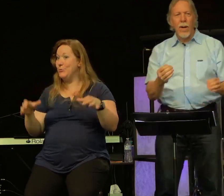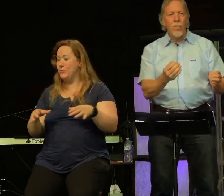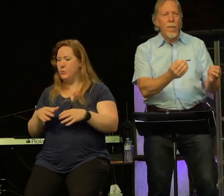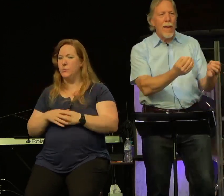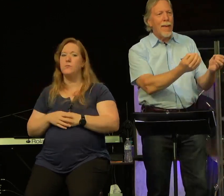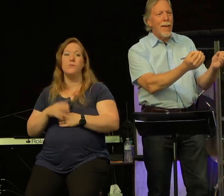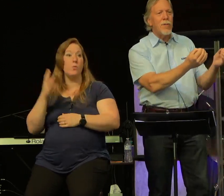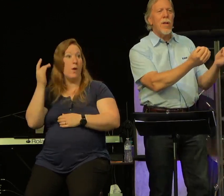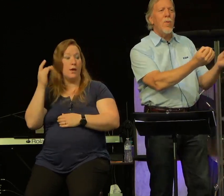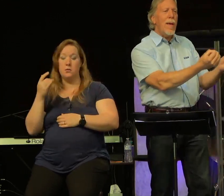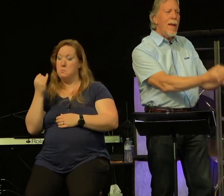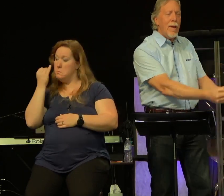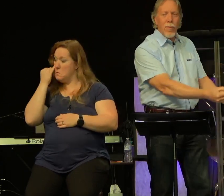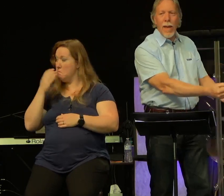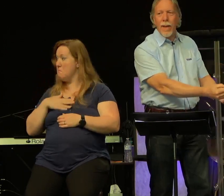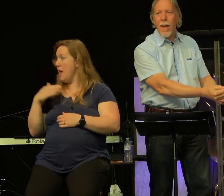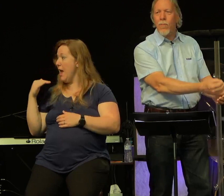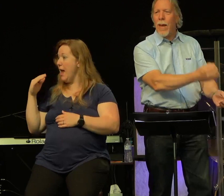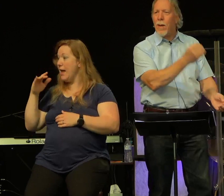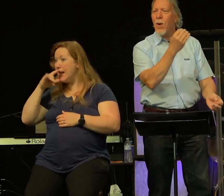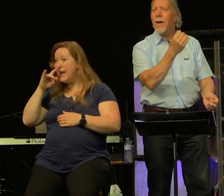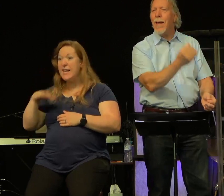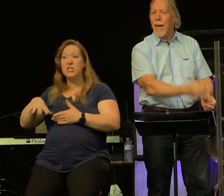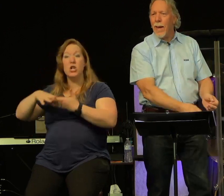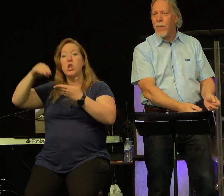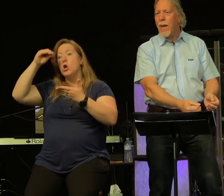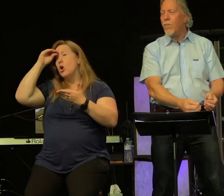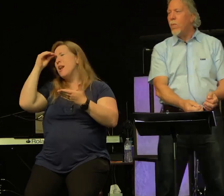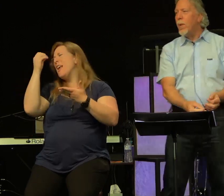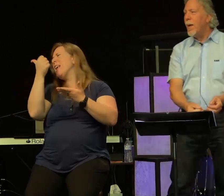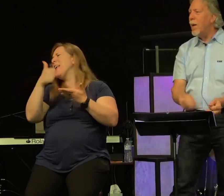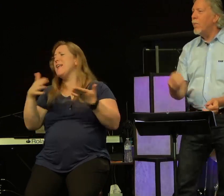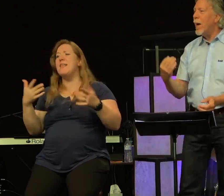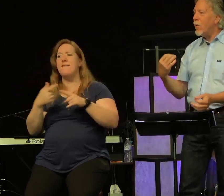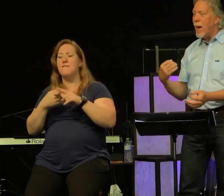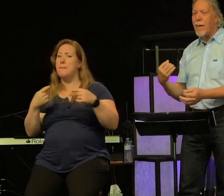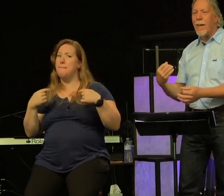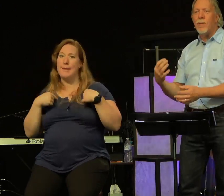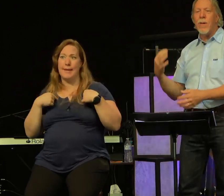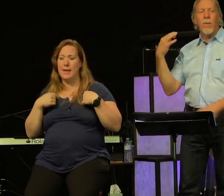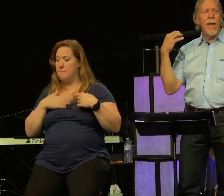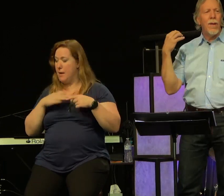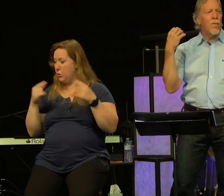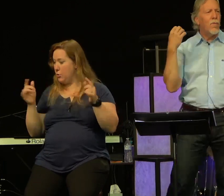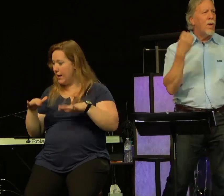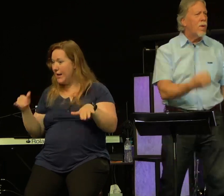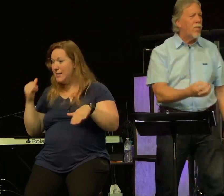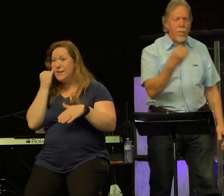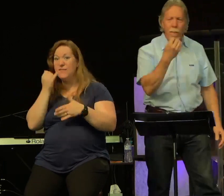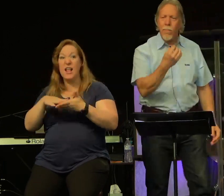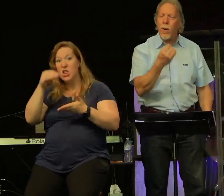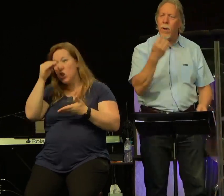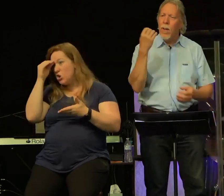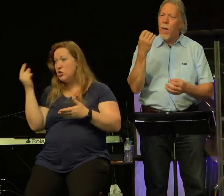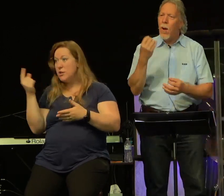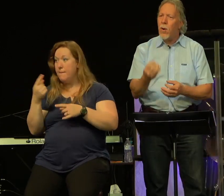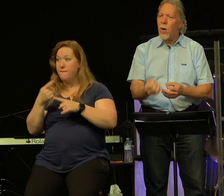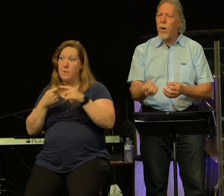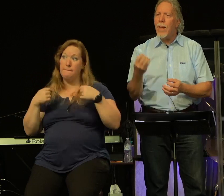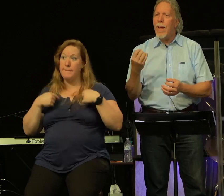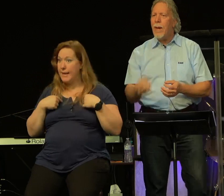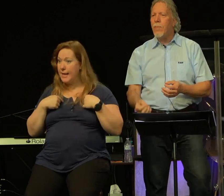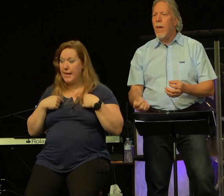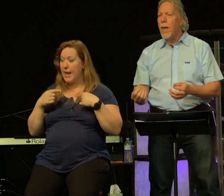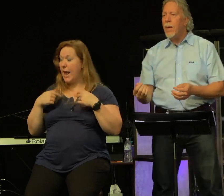So that if my kids know anything, if they learn anything from me, and my grandkids, if they remember or